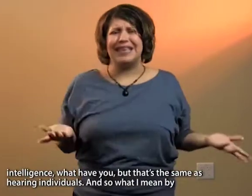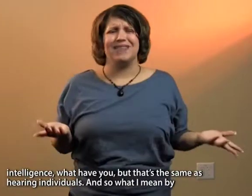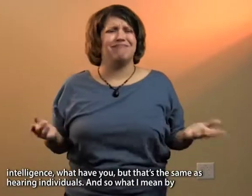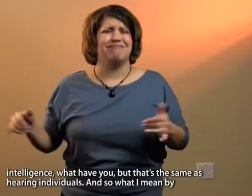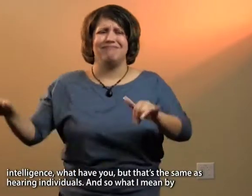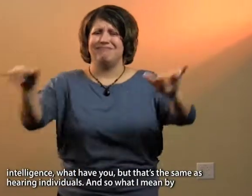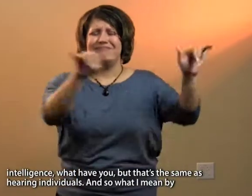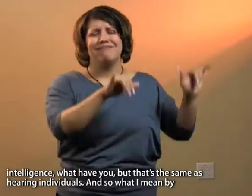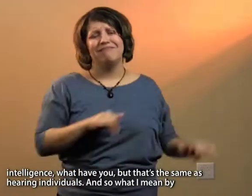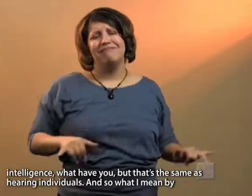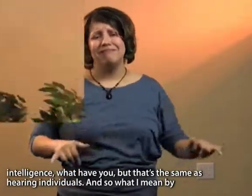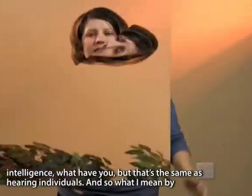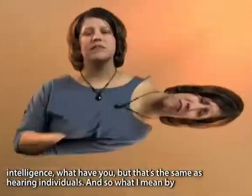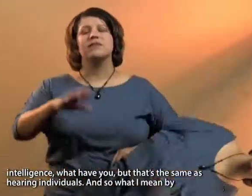but that's the same as hearing individuals